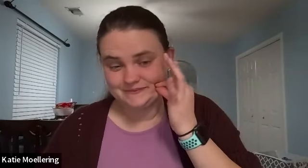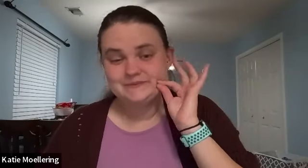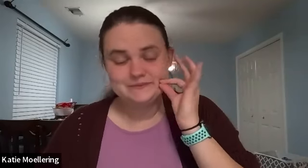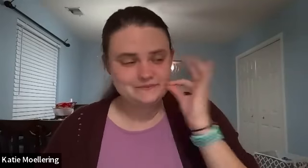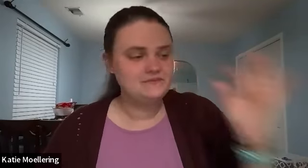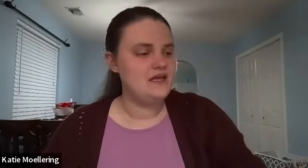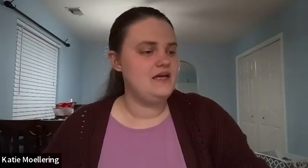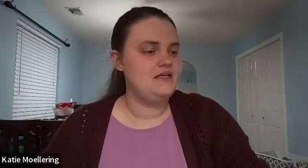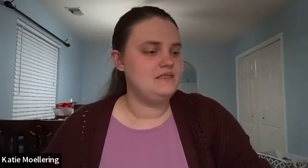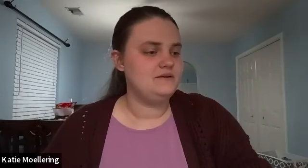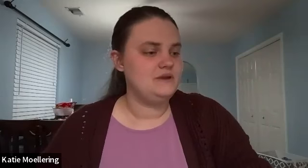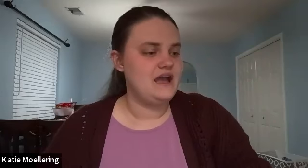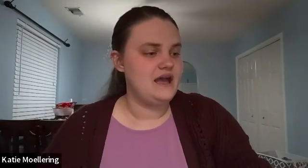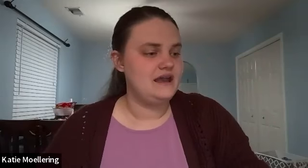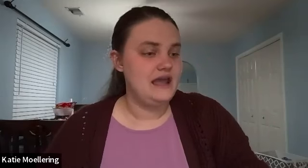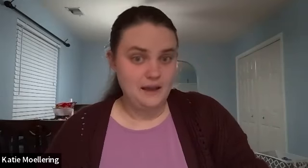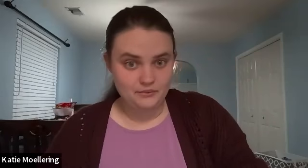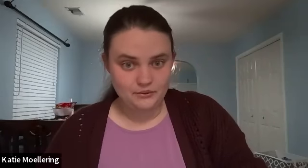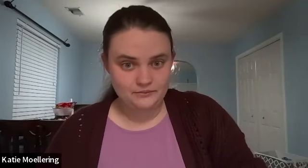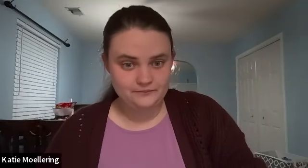Then we had apple.